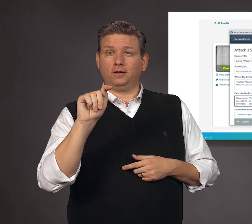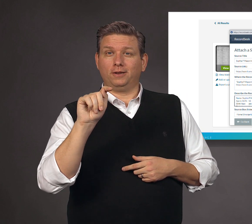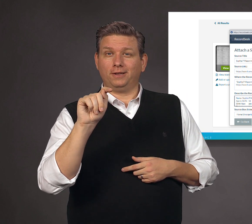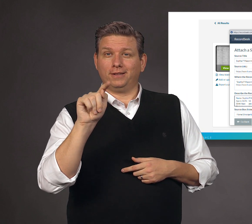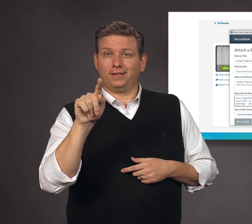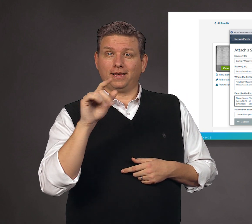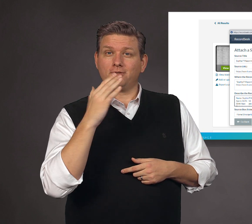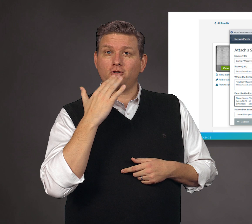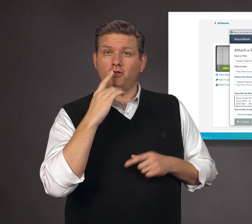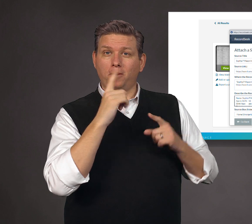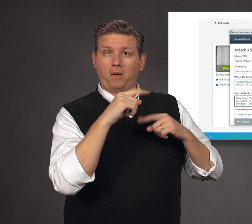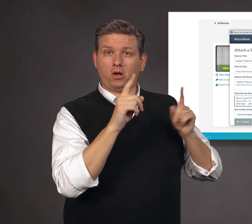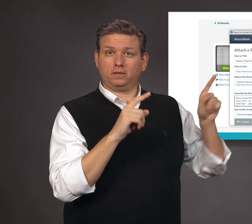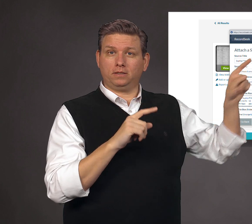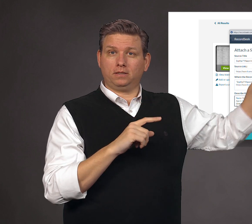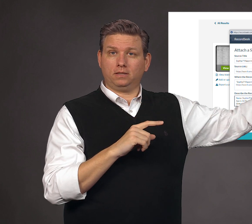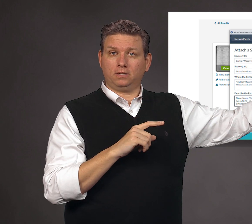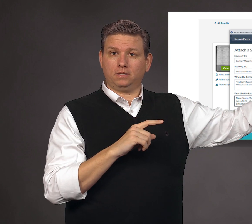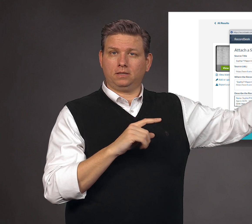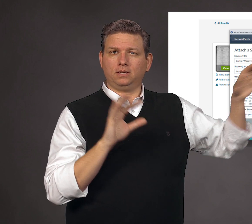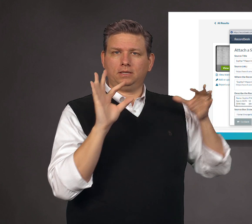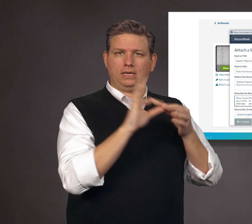to tag the source to.